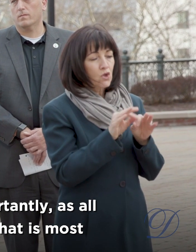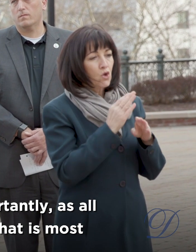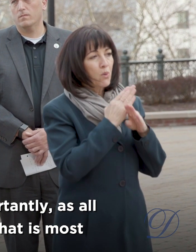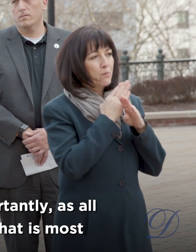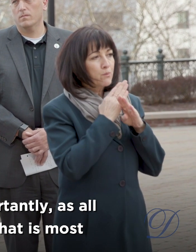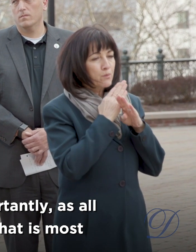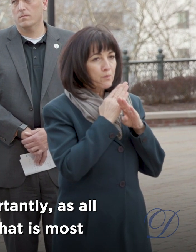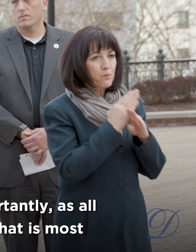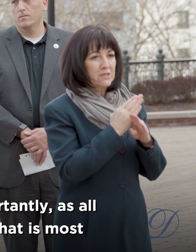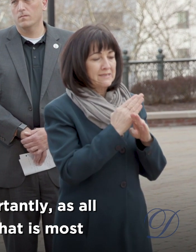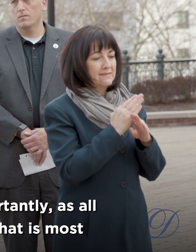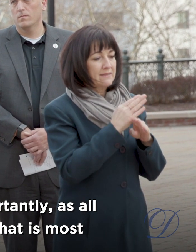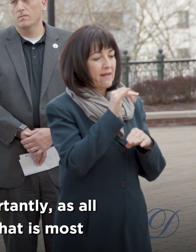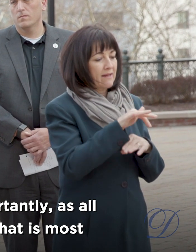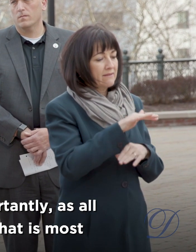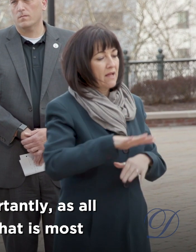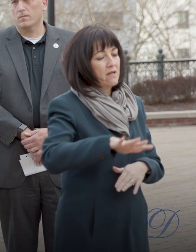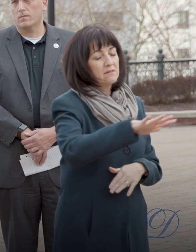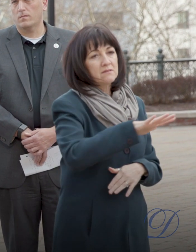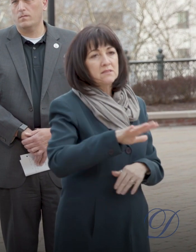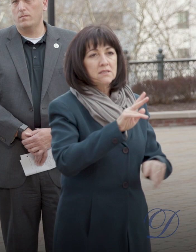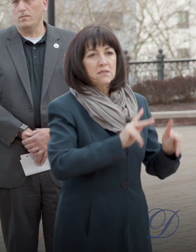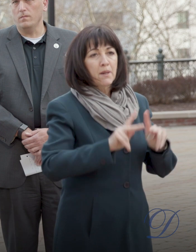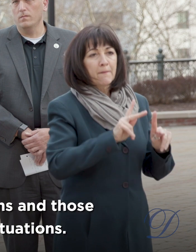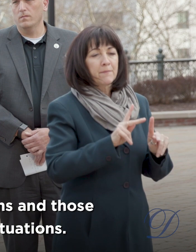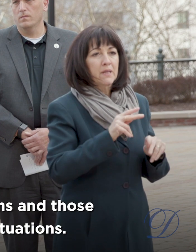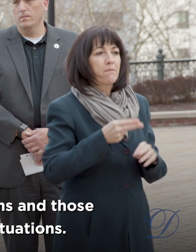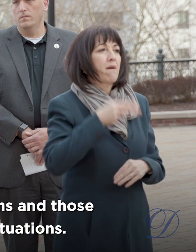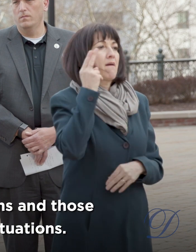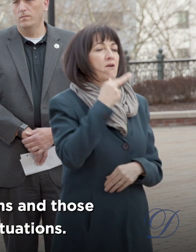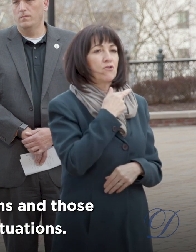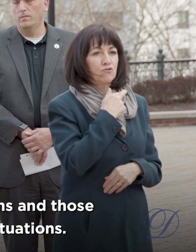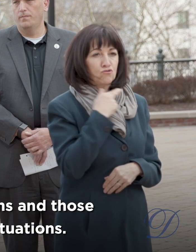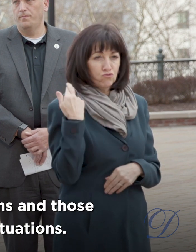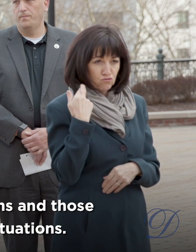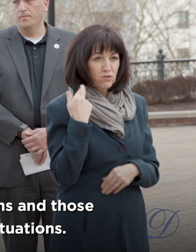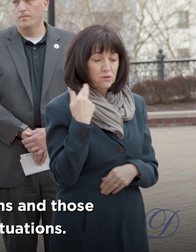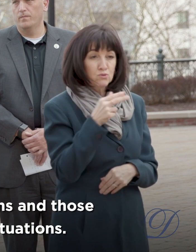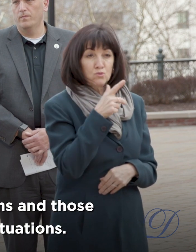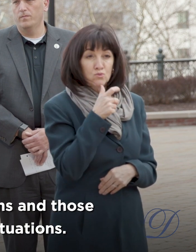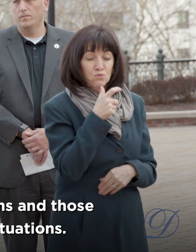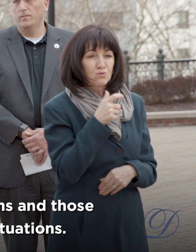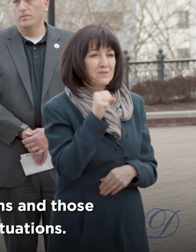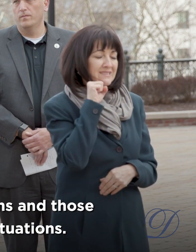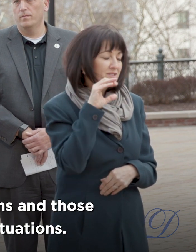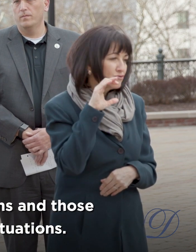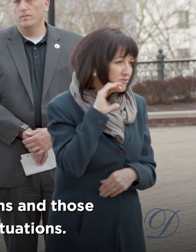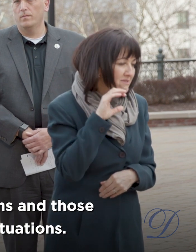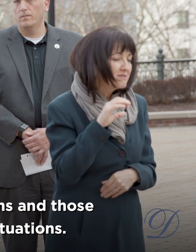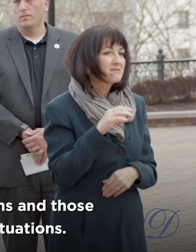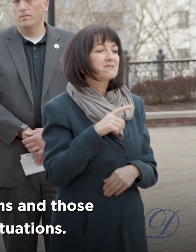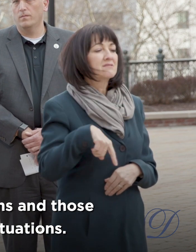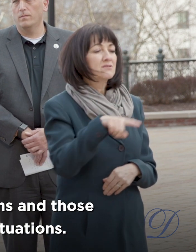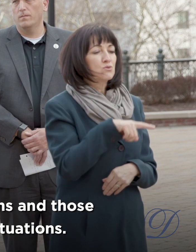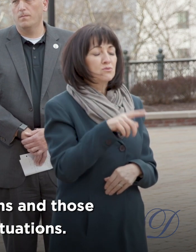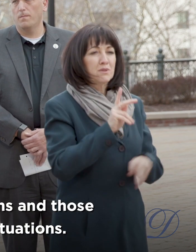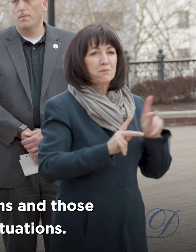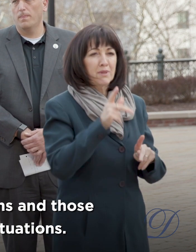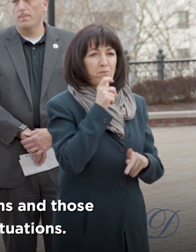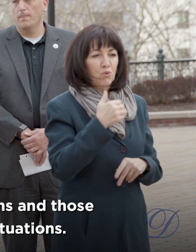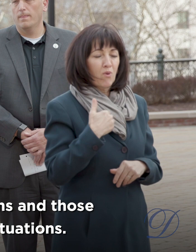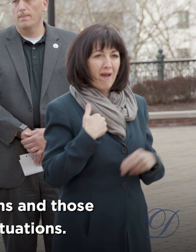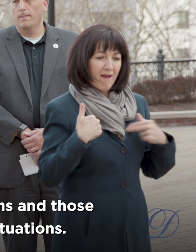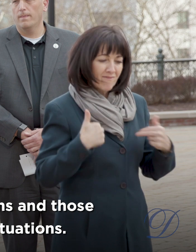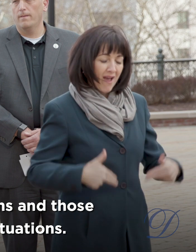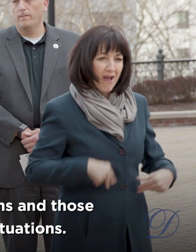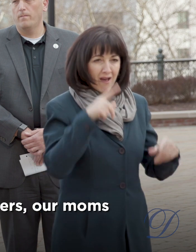protect that population that is most at risk, and those are our senior citizens and those with compromised